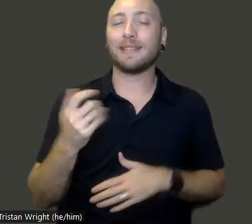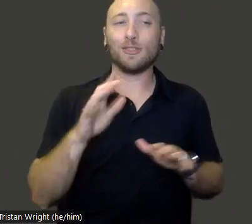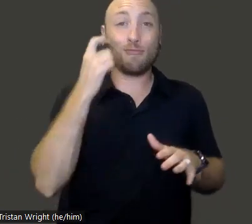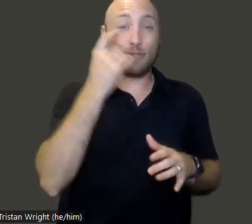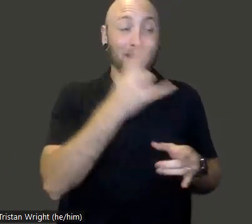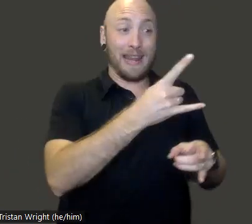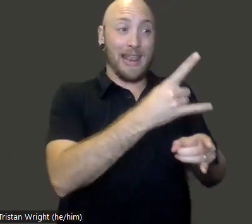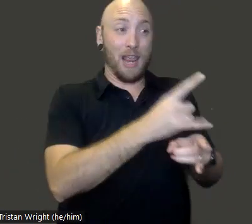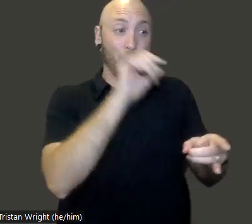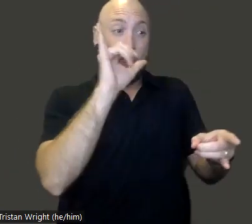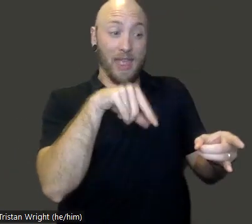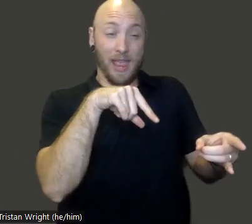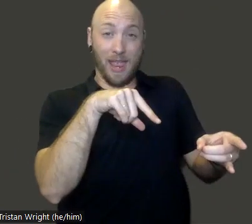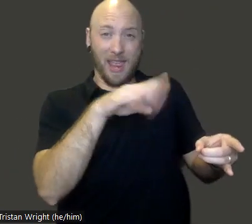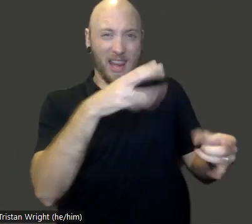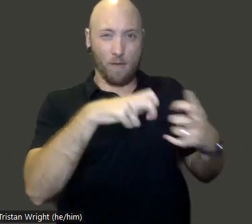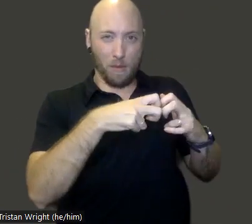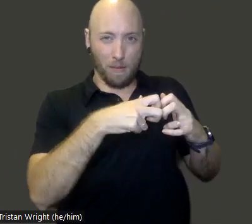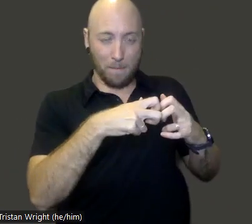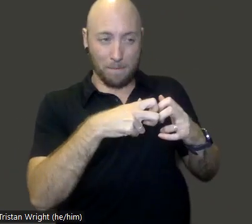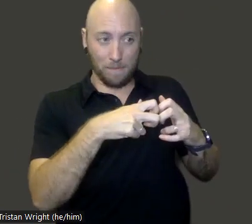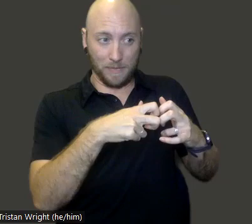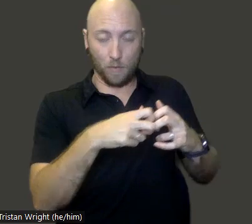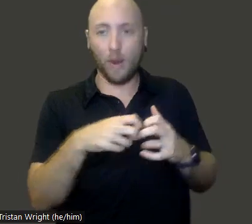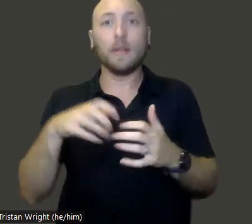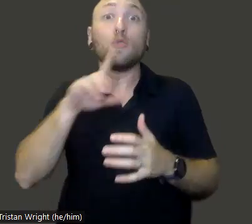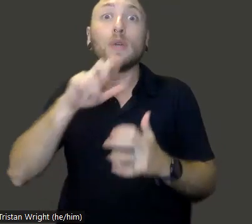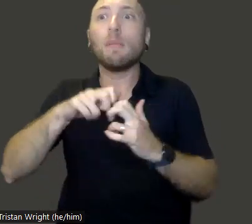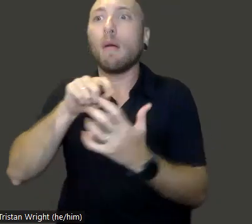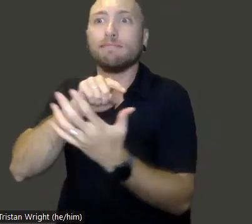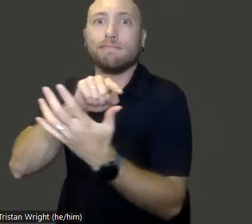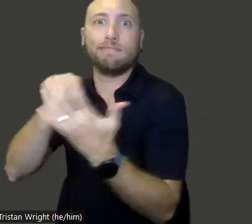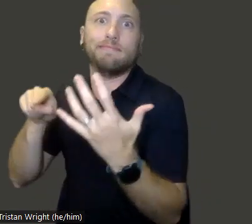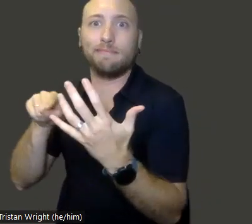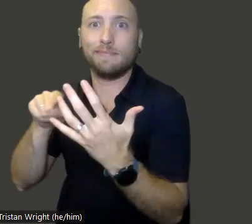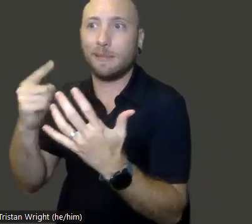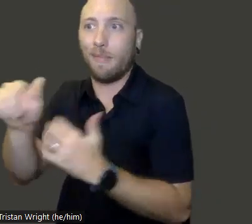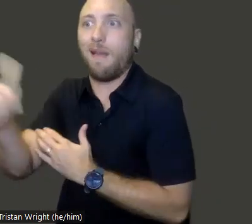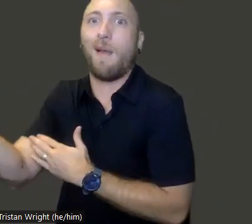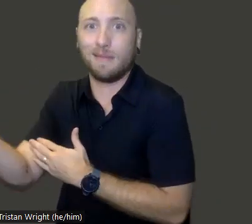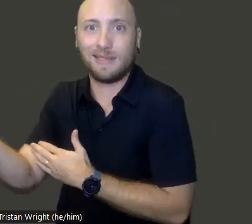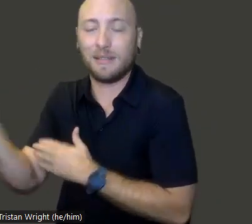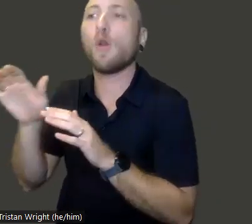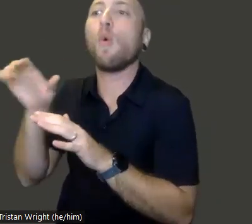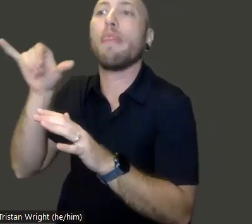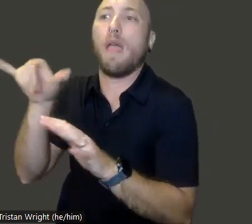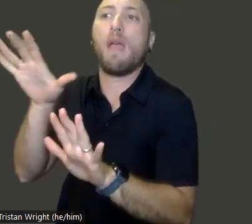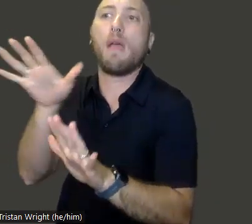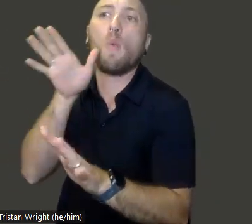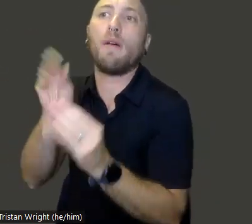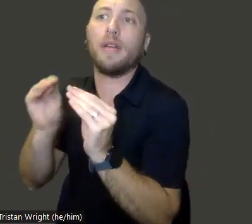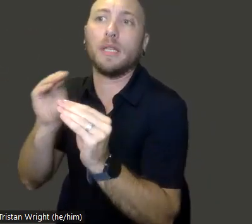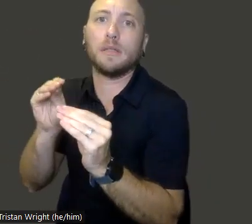alcohol that was the problem. Alcohol was the solution. The problem was always, you know, something connected to it that I had to fix. And